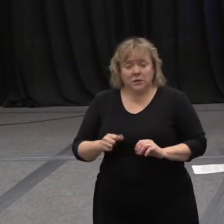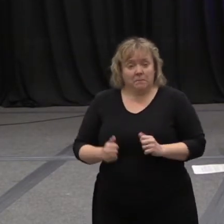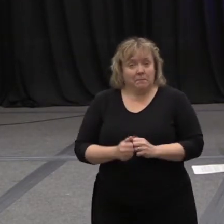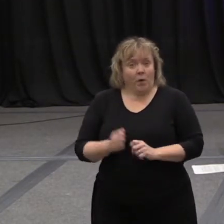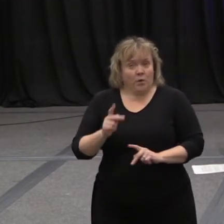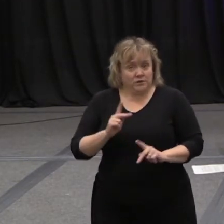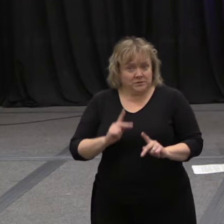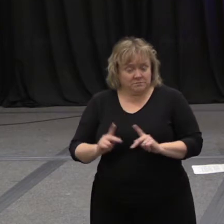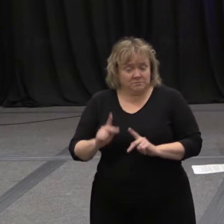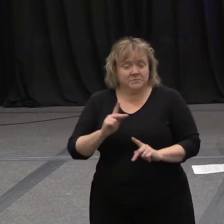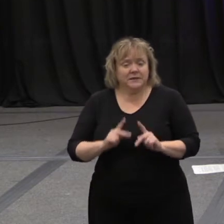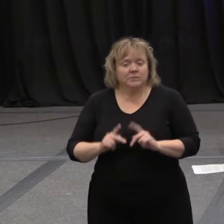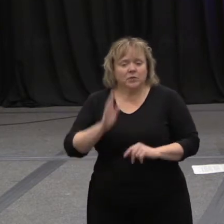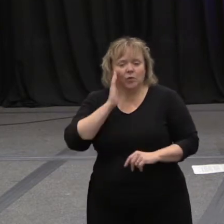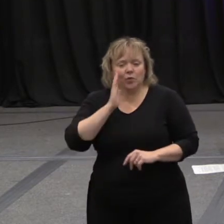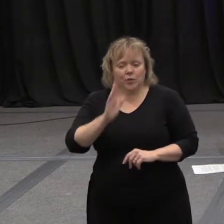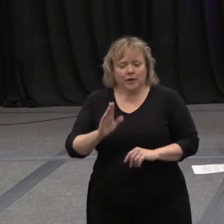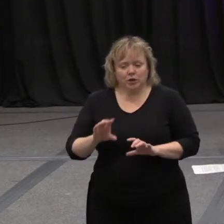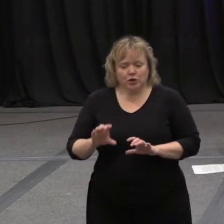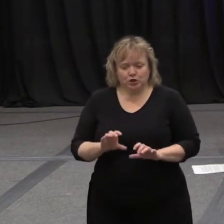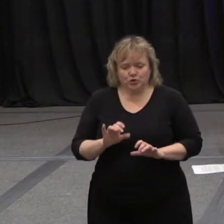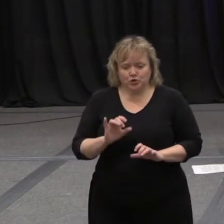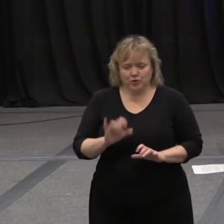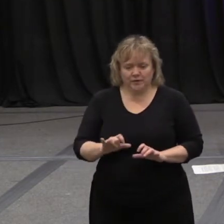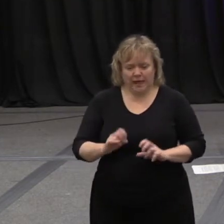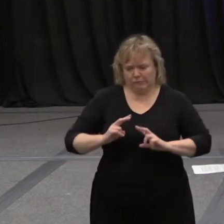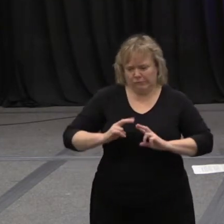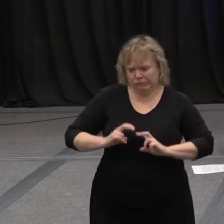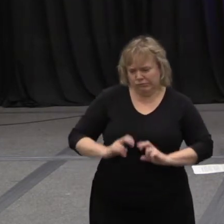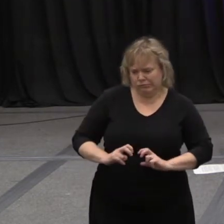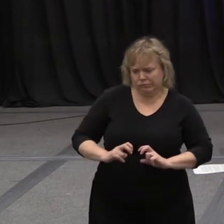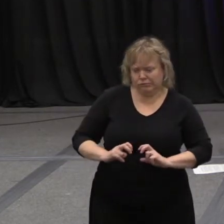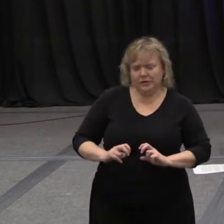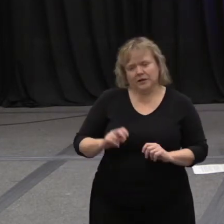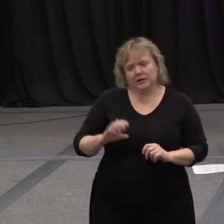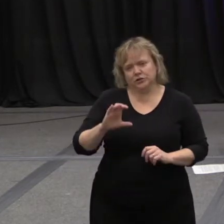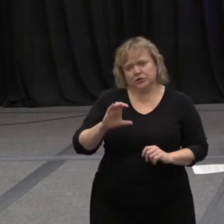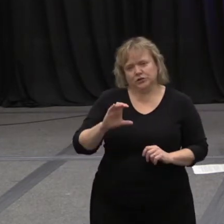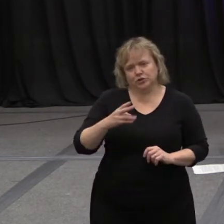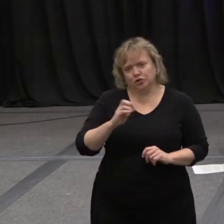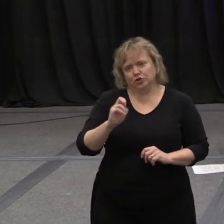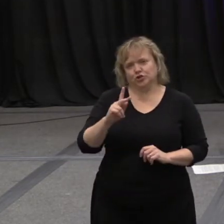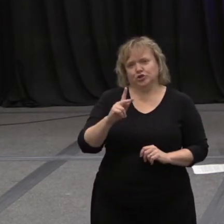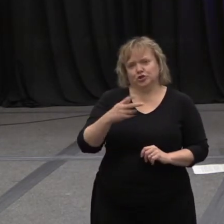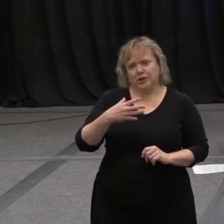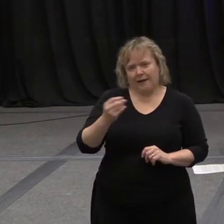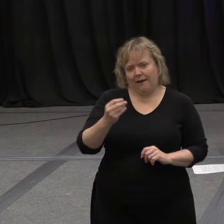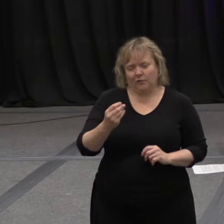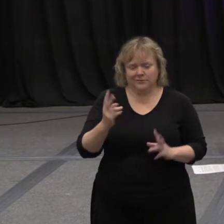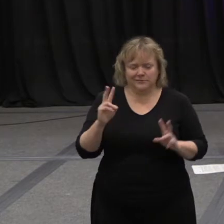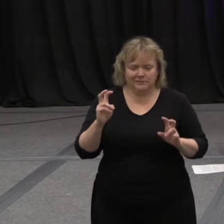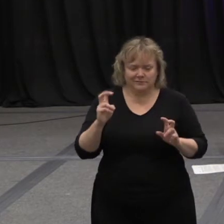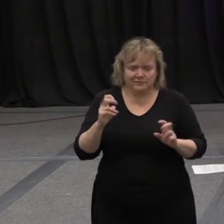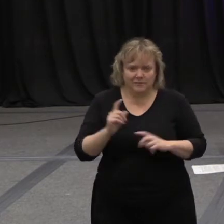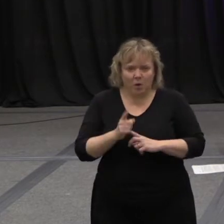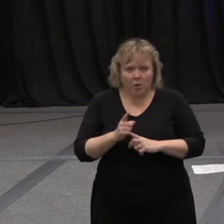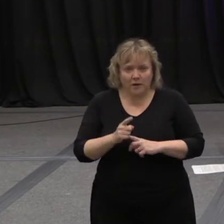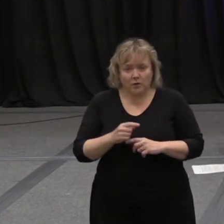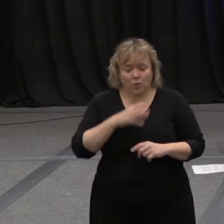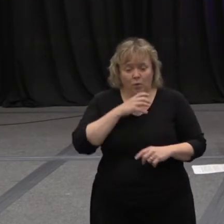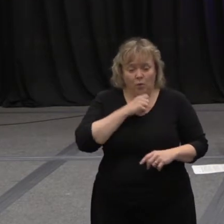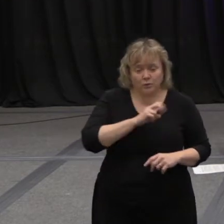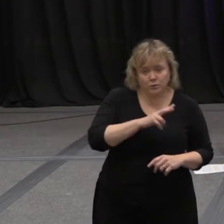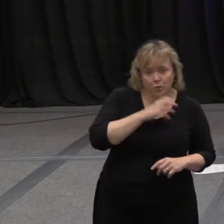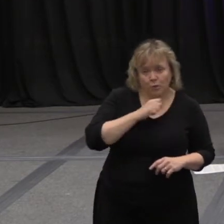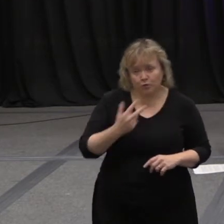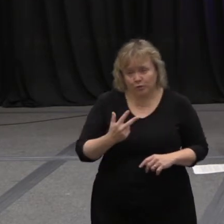their checking out mechanism at 2 or 3, whatever the checkout mechanism is. And so they never progress in that